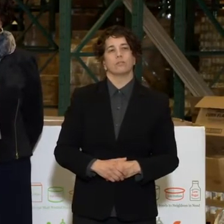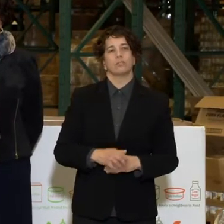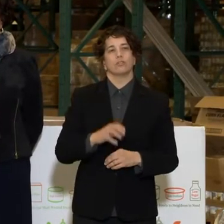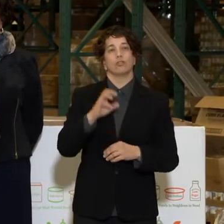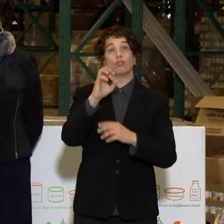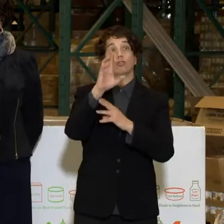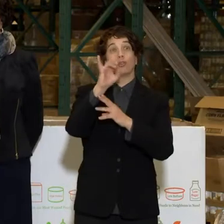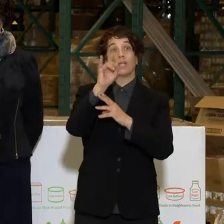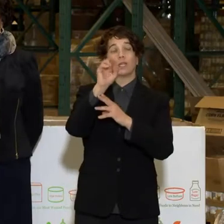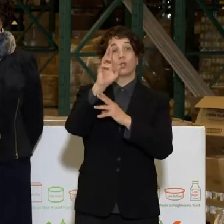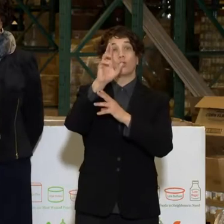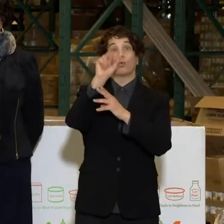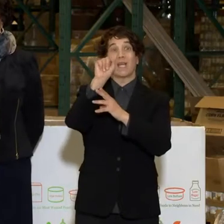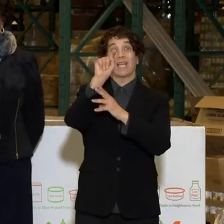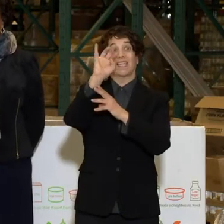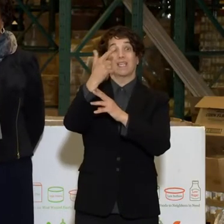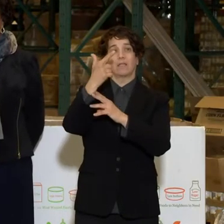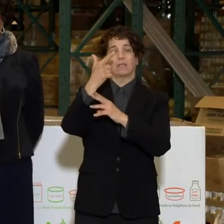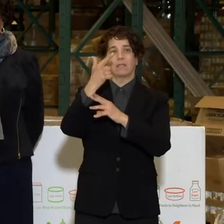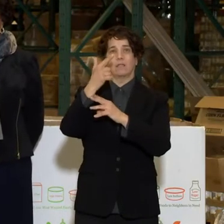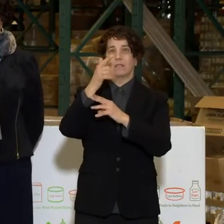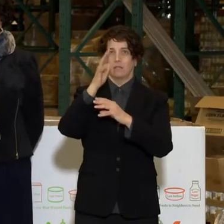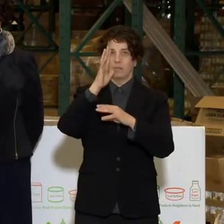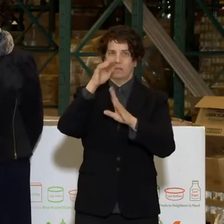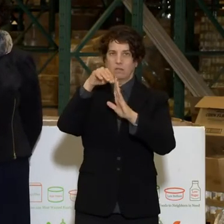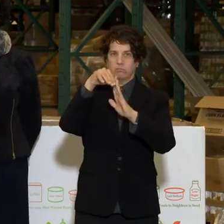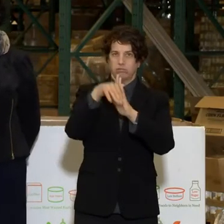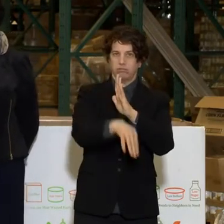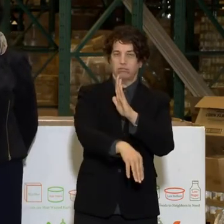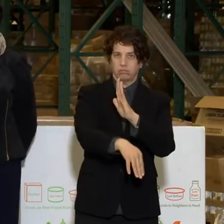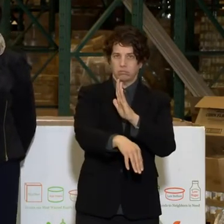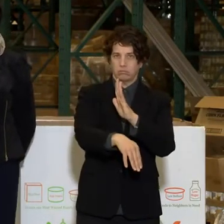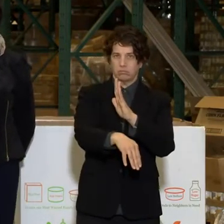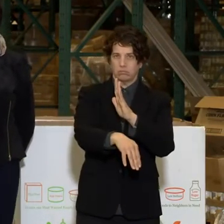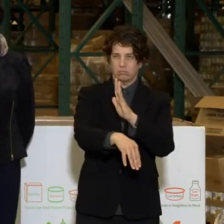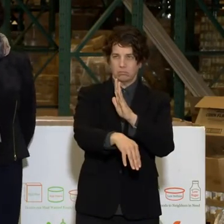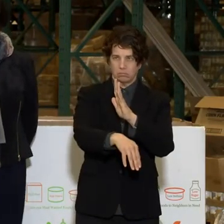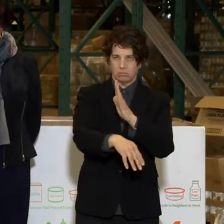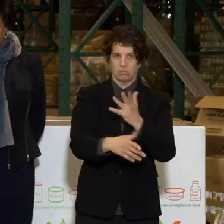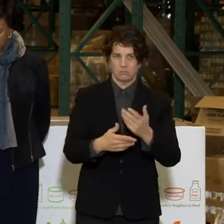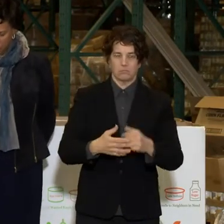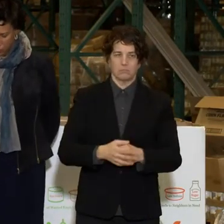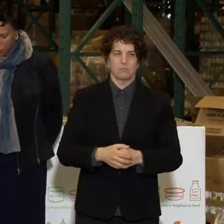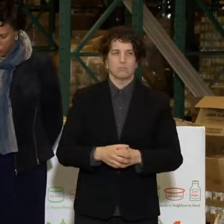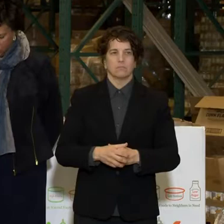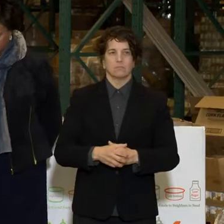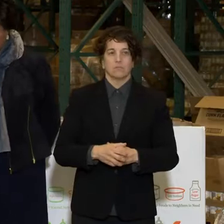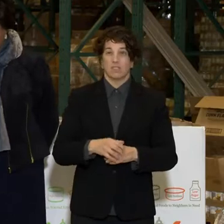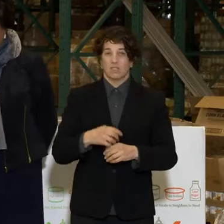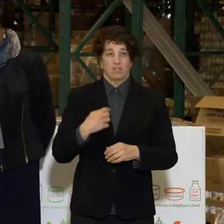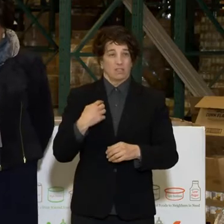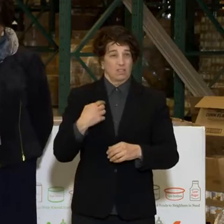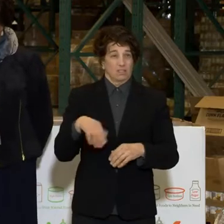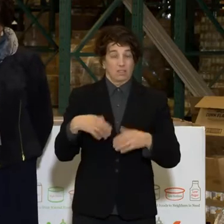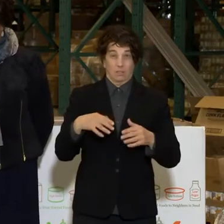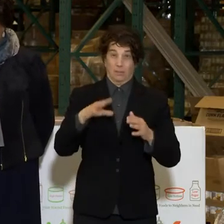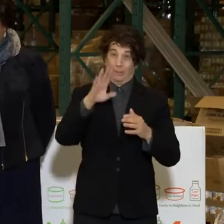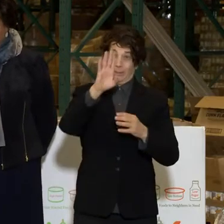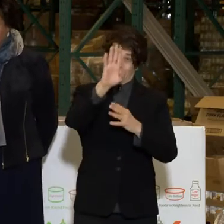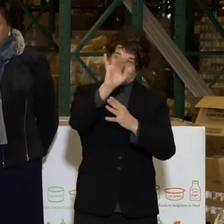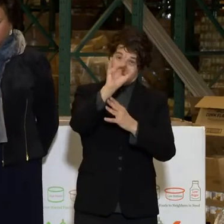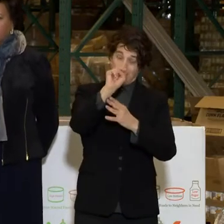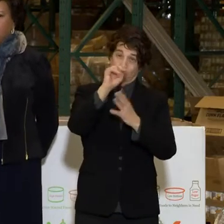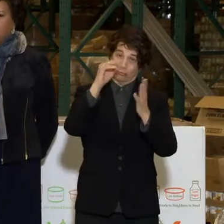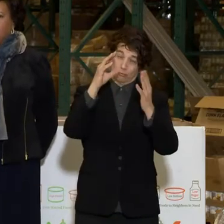We're losing nationally in the economy $1 billion a week. I think the administration should